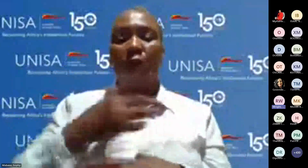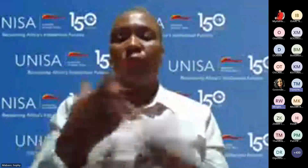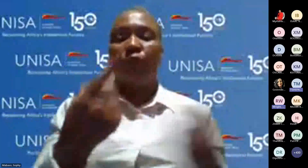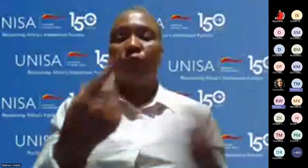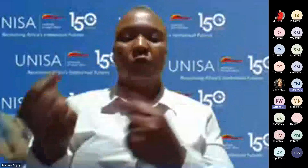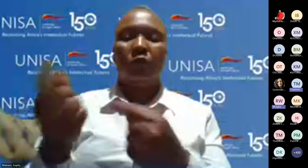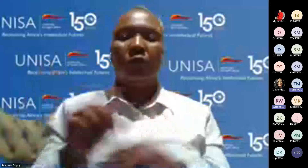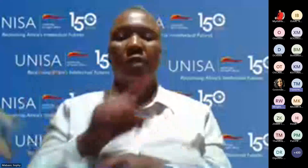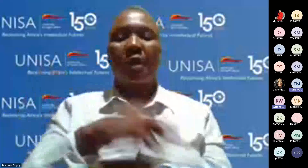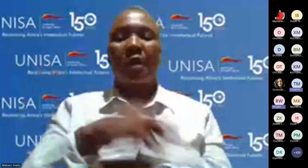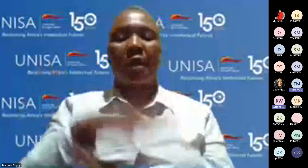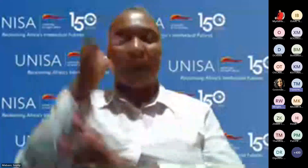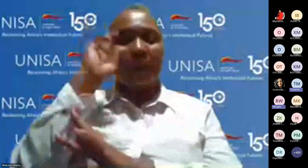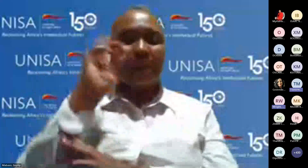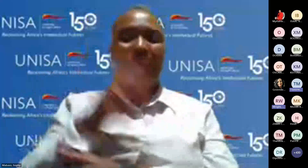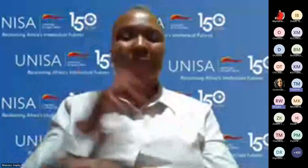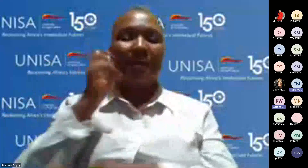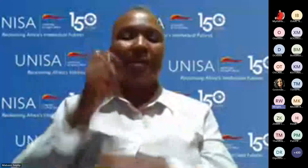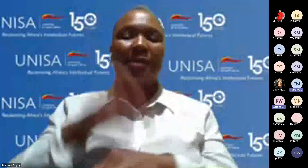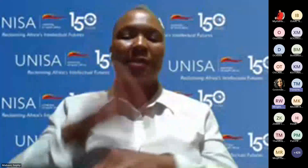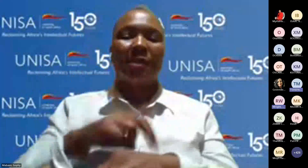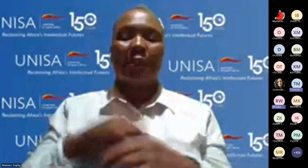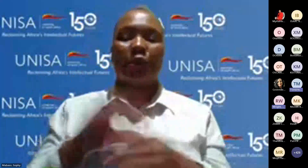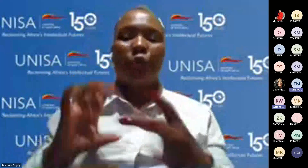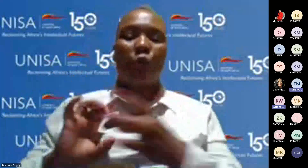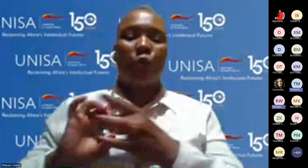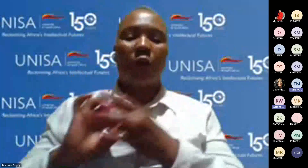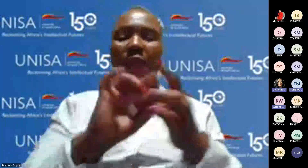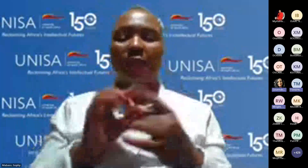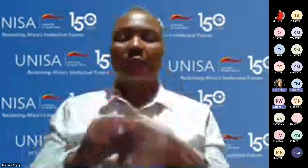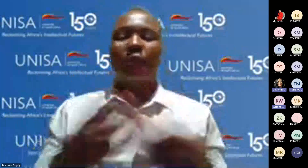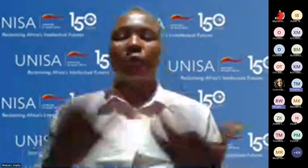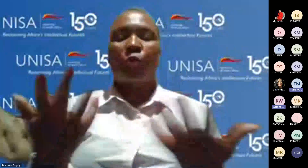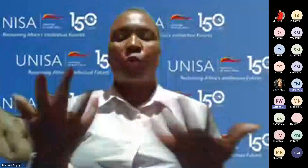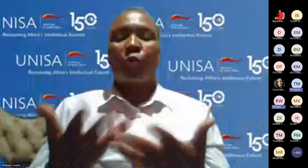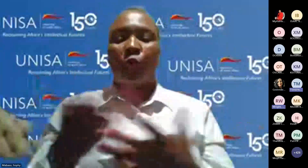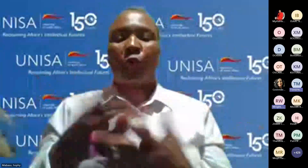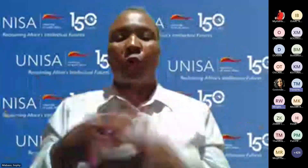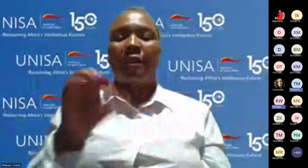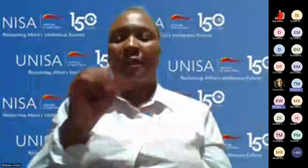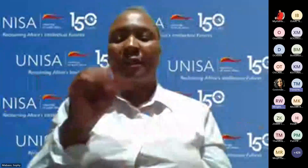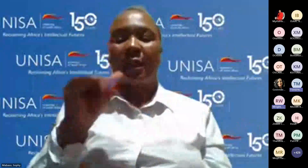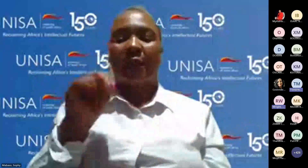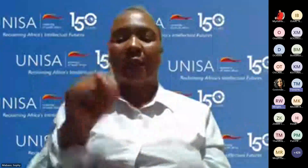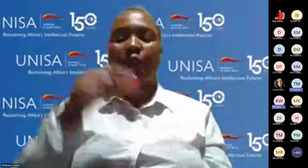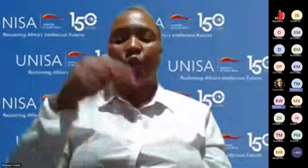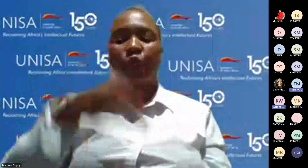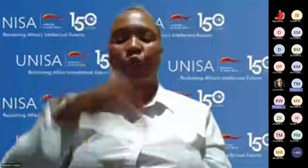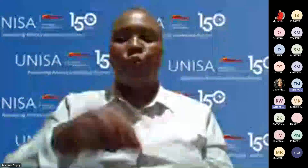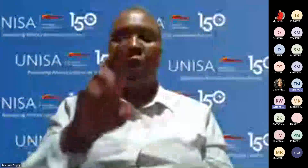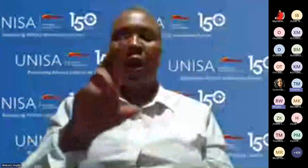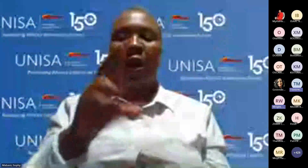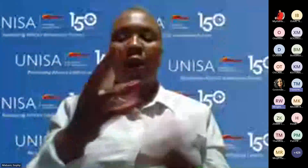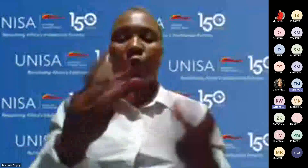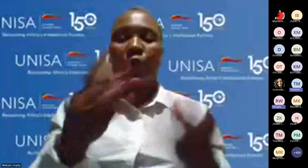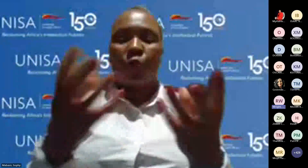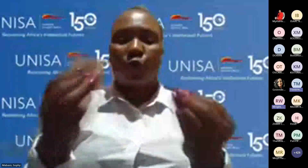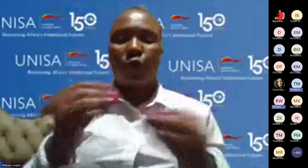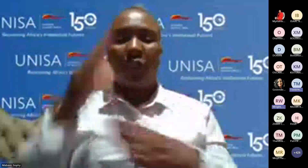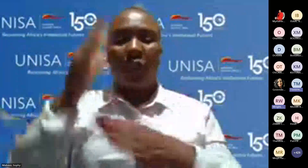remember, the app only needs connection at the start when you scan the QR code, and then at the end when you upload